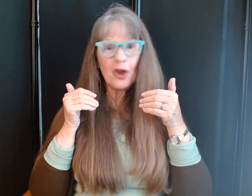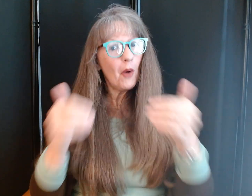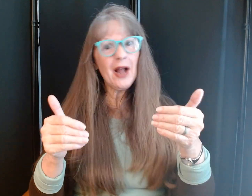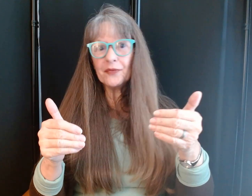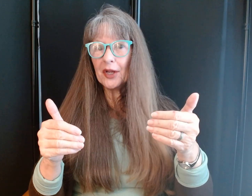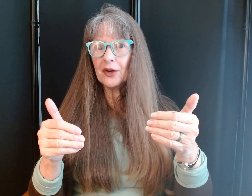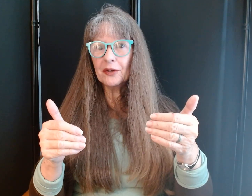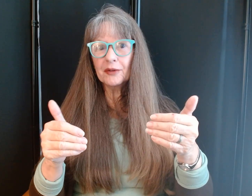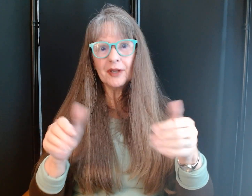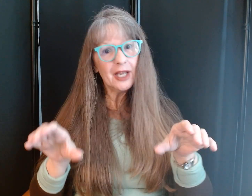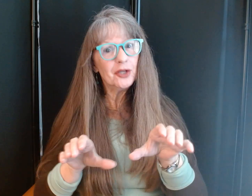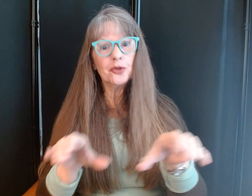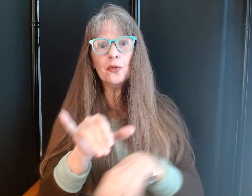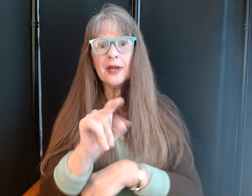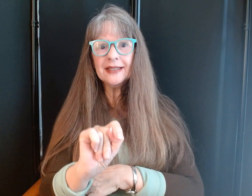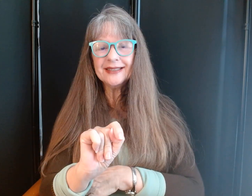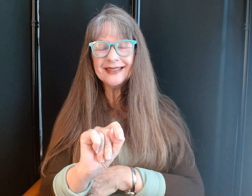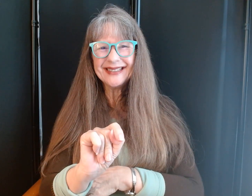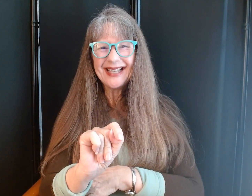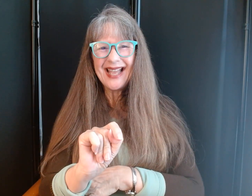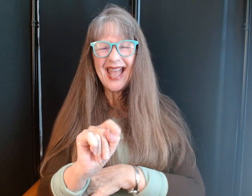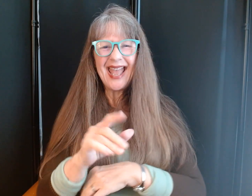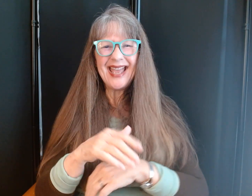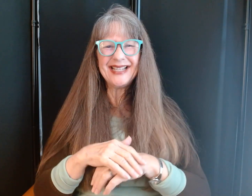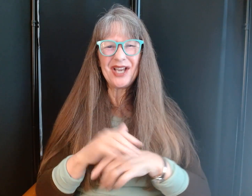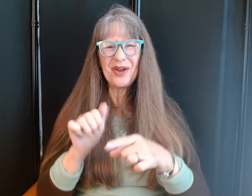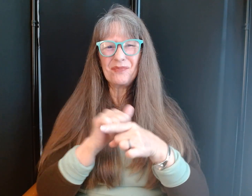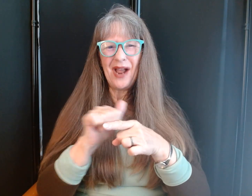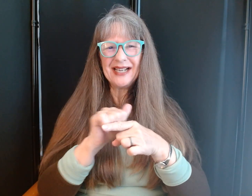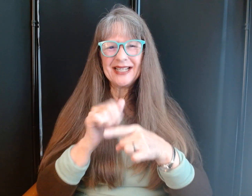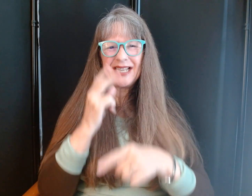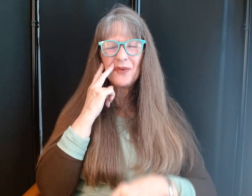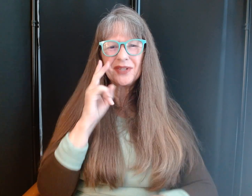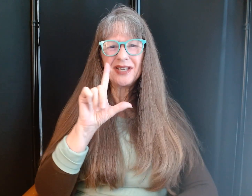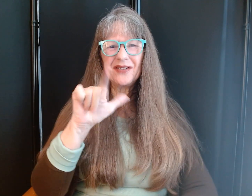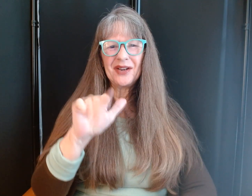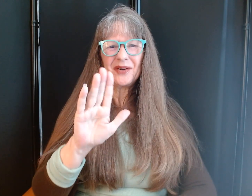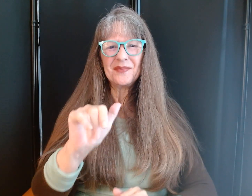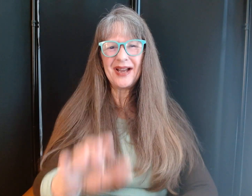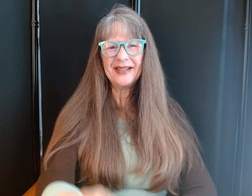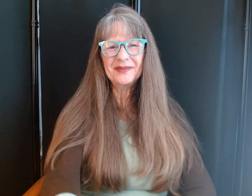out there and do it, and practice. I will see y'all later. Bye.